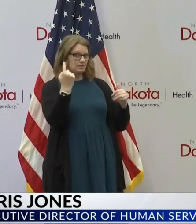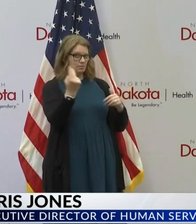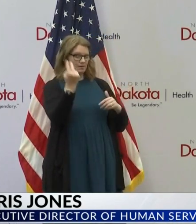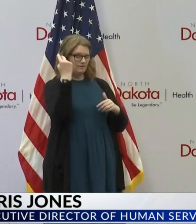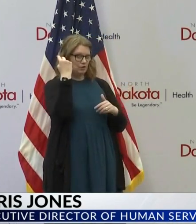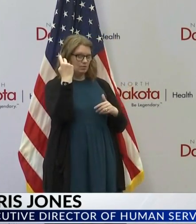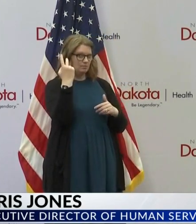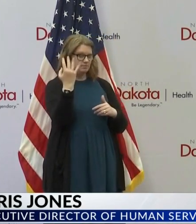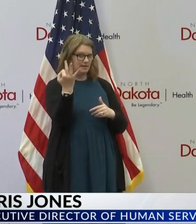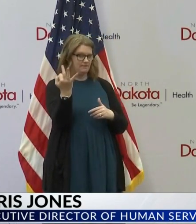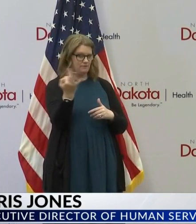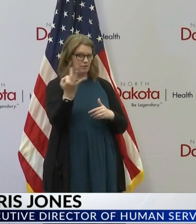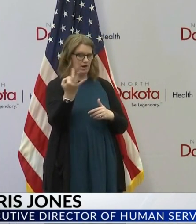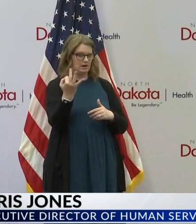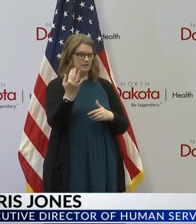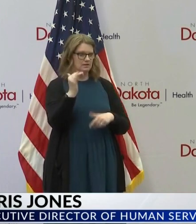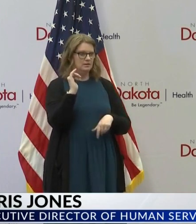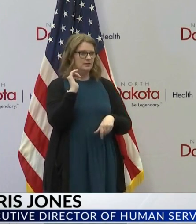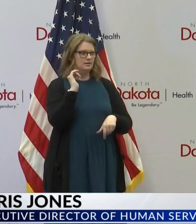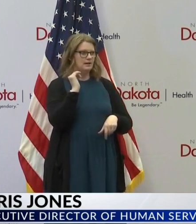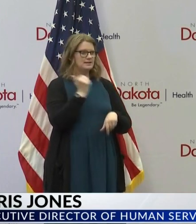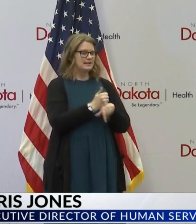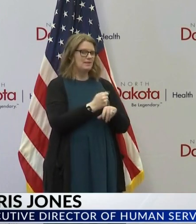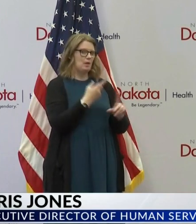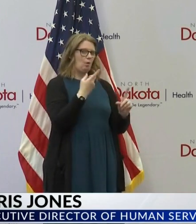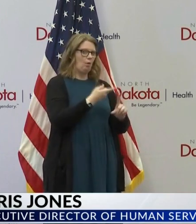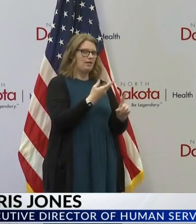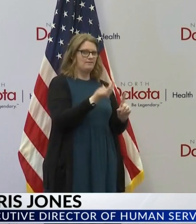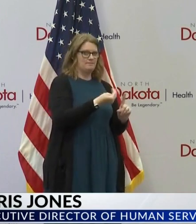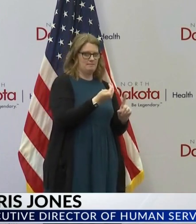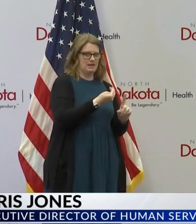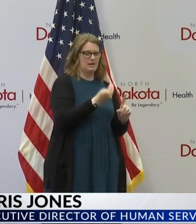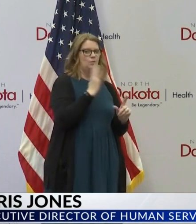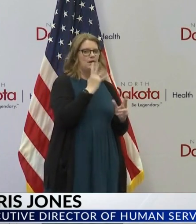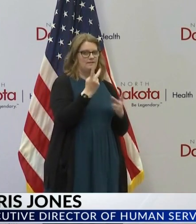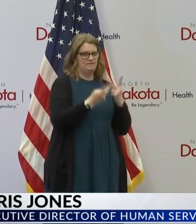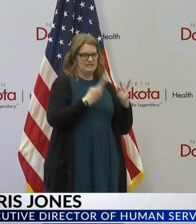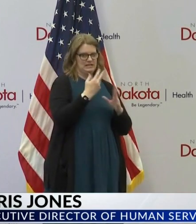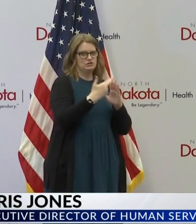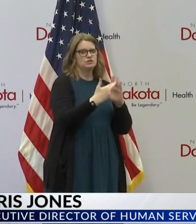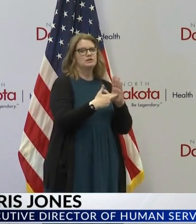discussion by Friday, and I'll set the goal of Monday that we will have some visitation guidelines out.